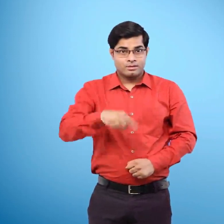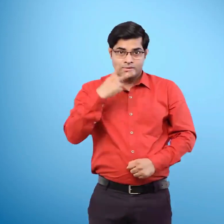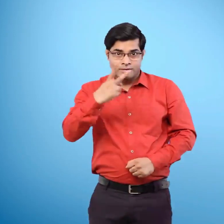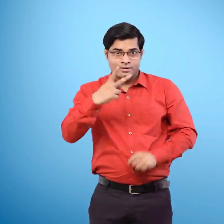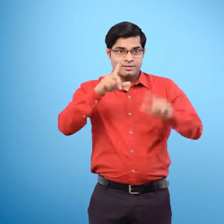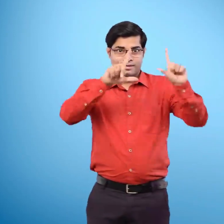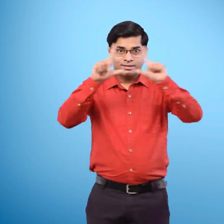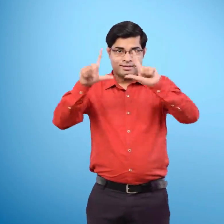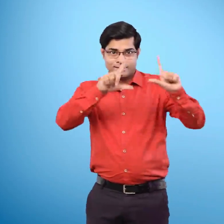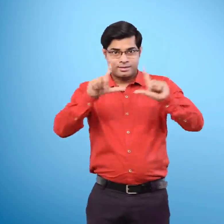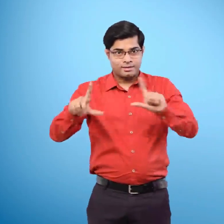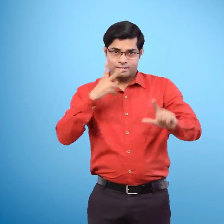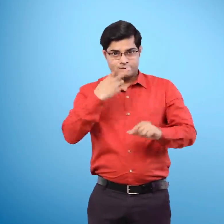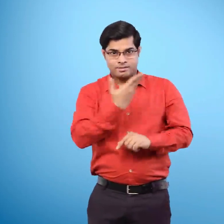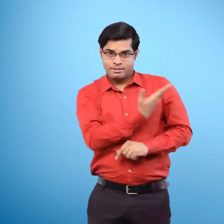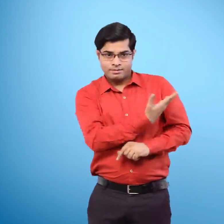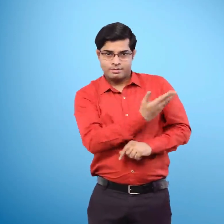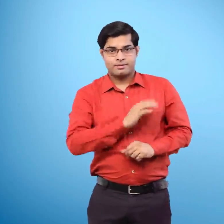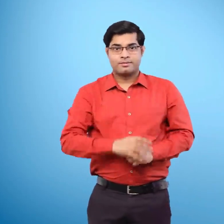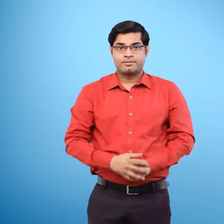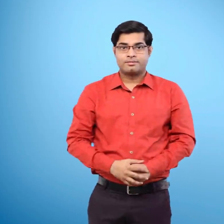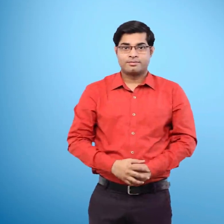Can you guess which of these cannot be formed with this?